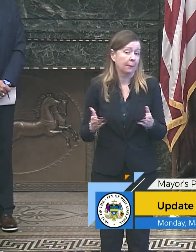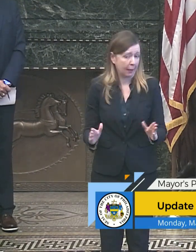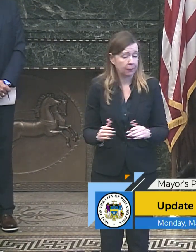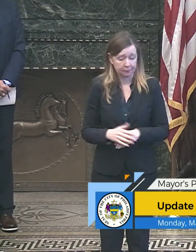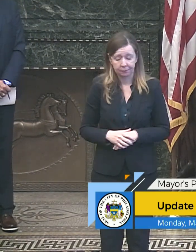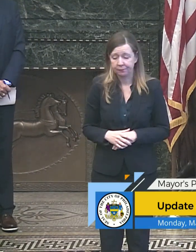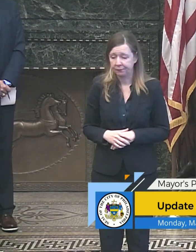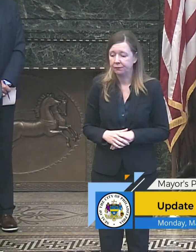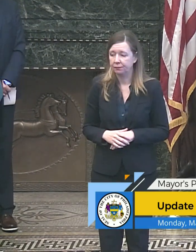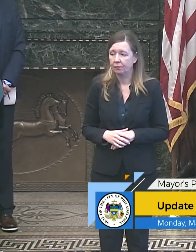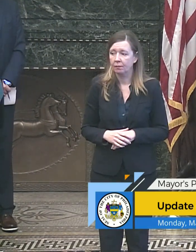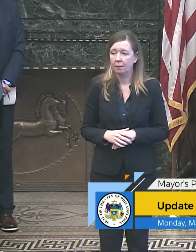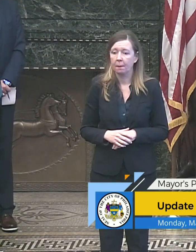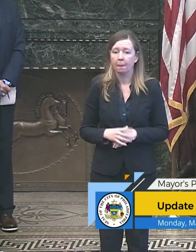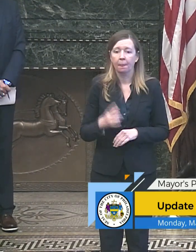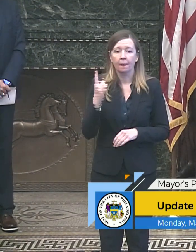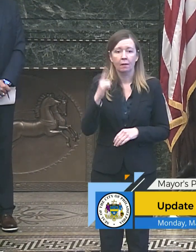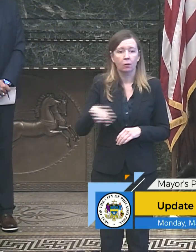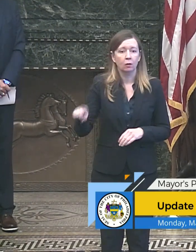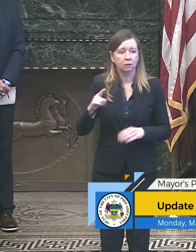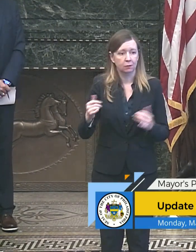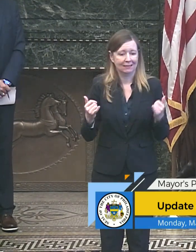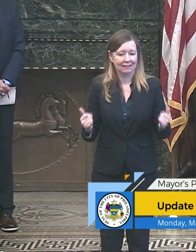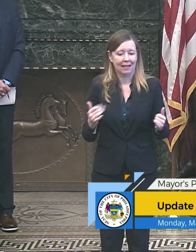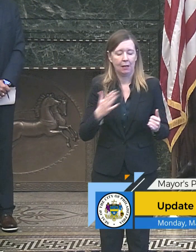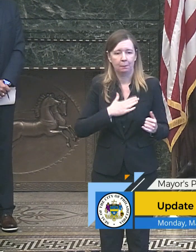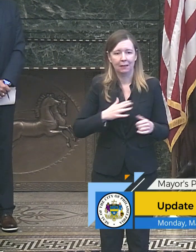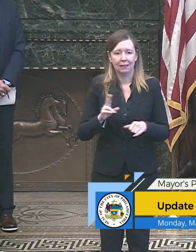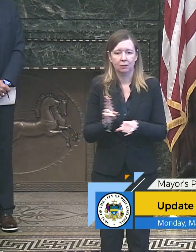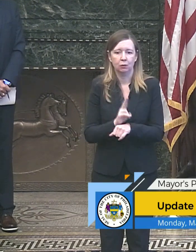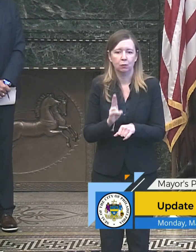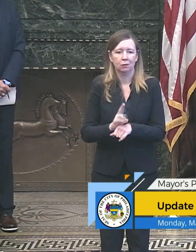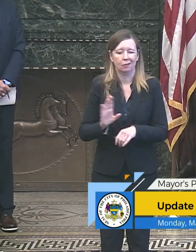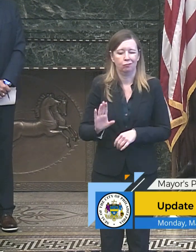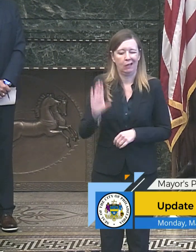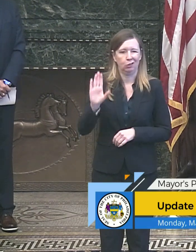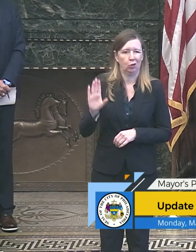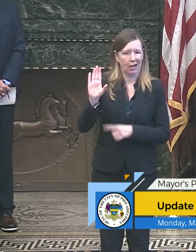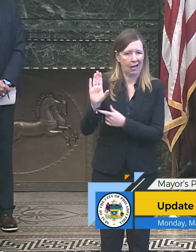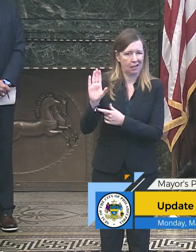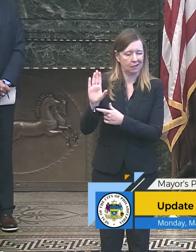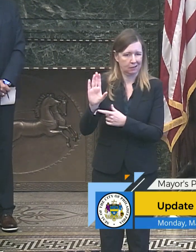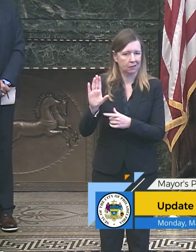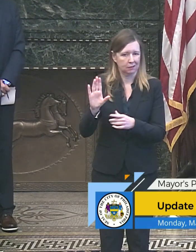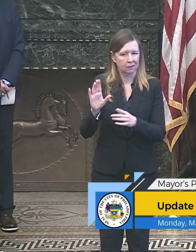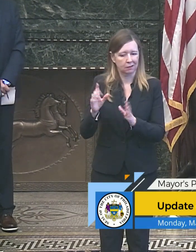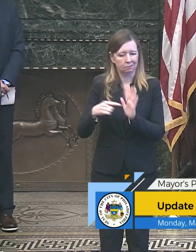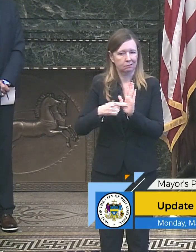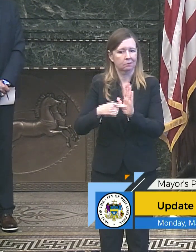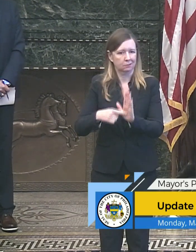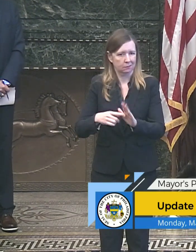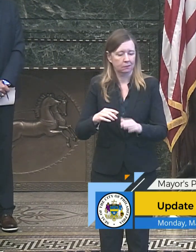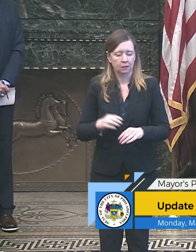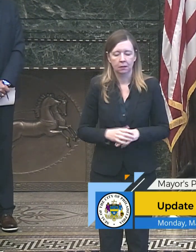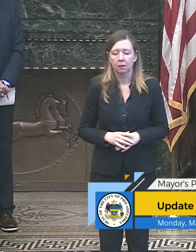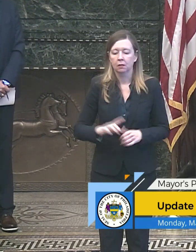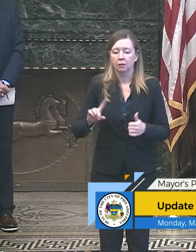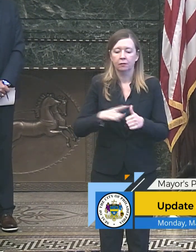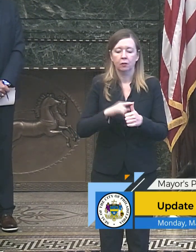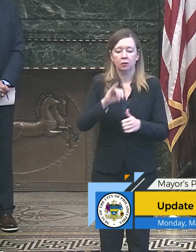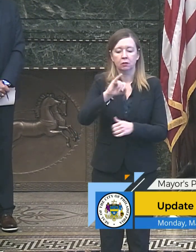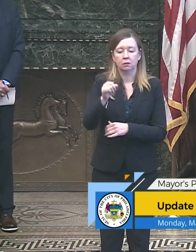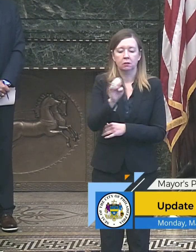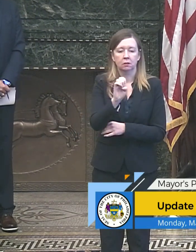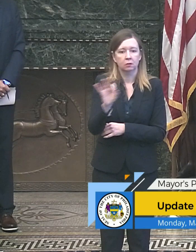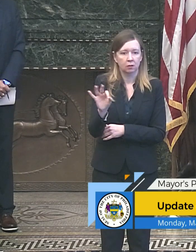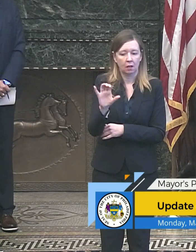permits. And for those logged in today, please use the raise your hand feature. And first up today is Jeff